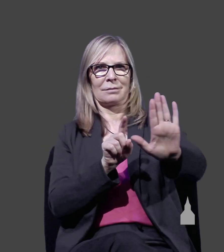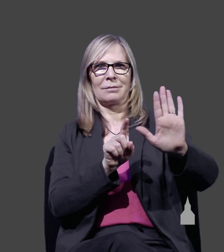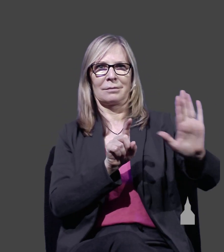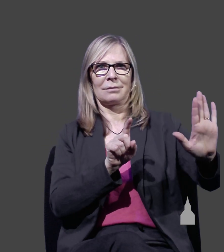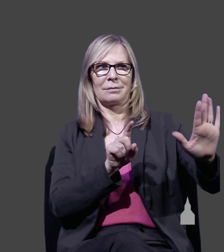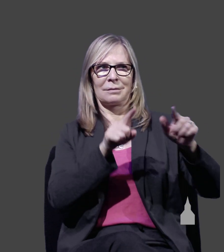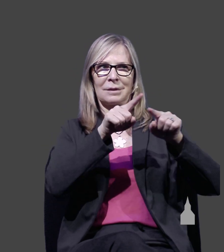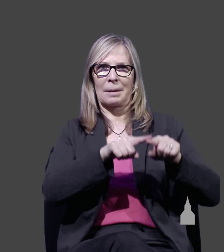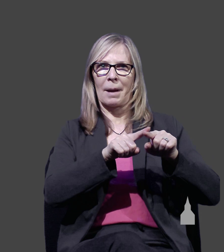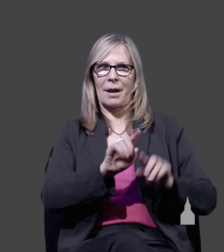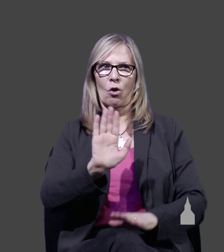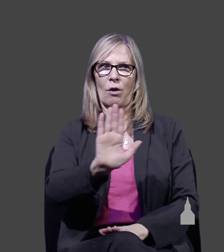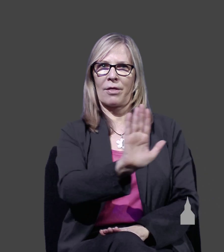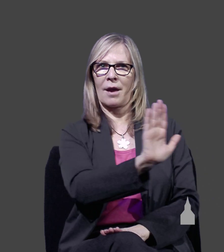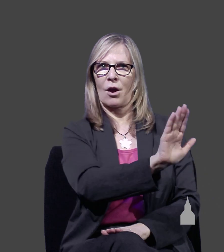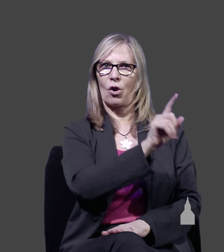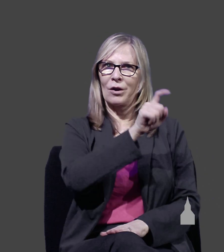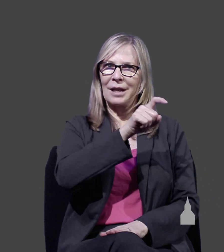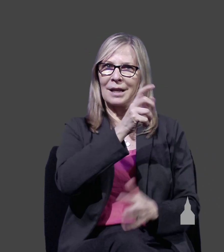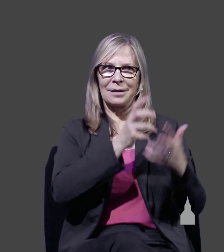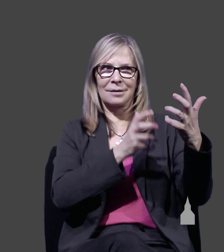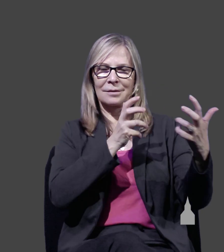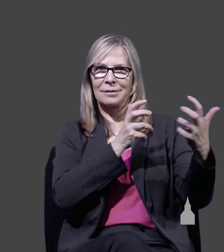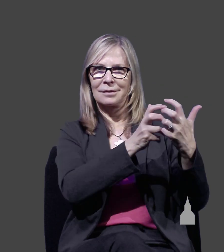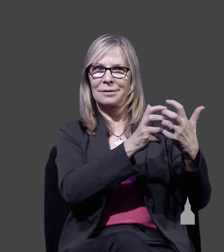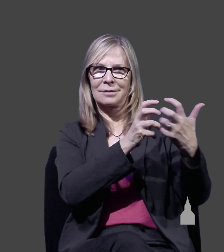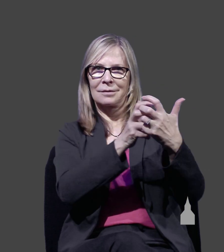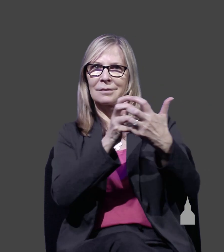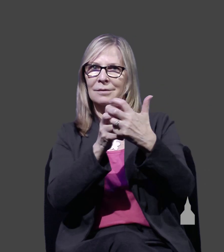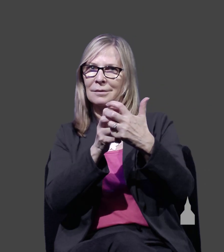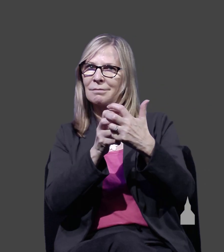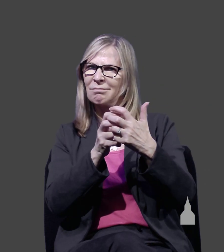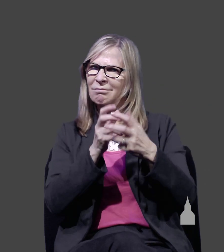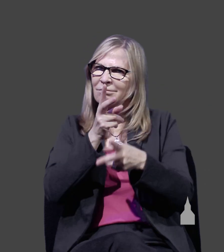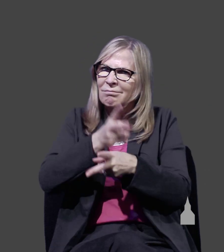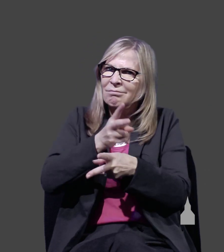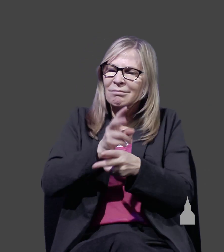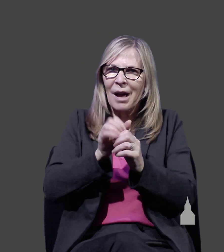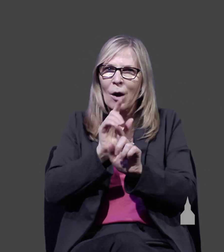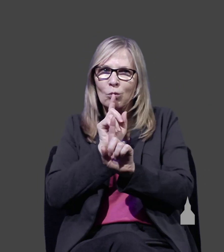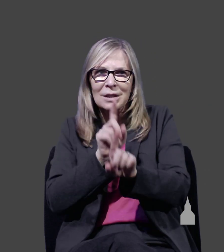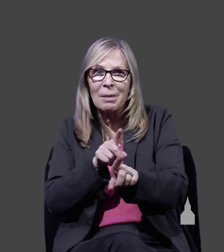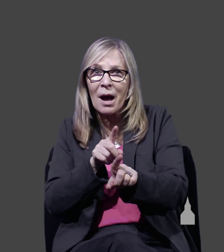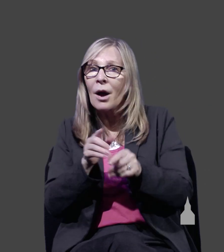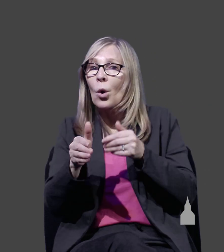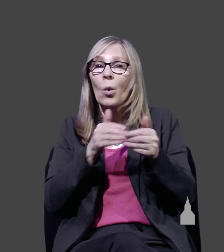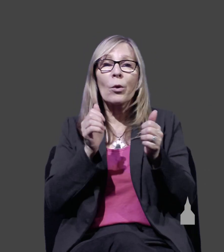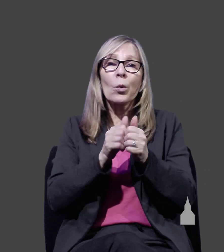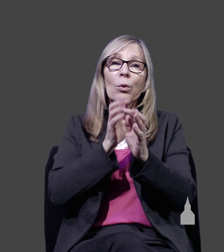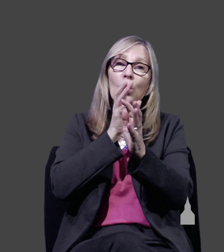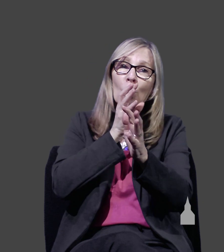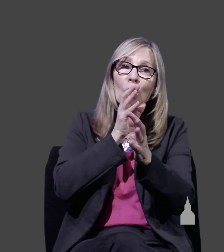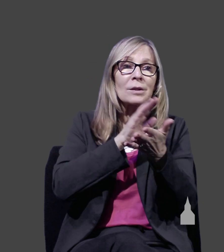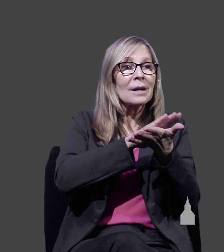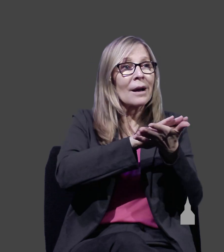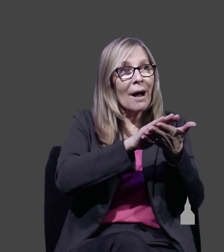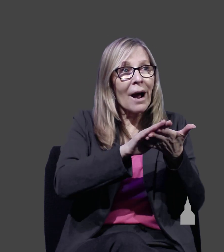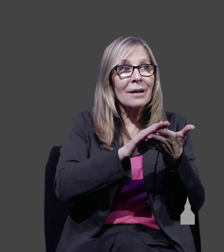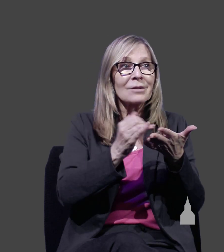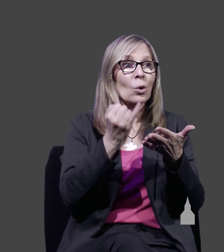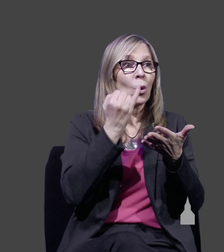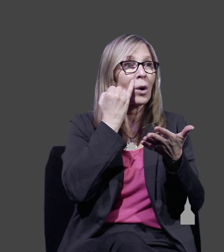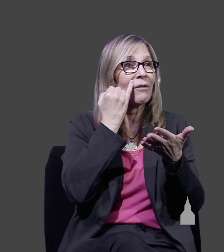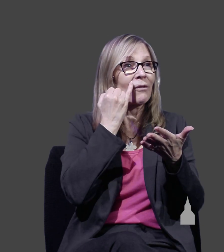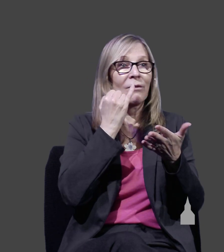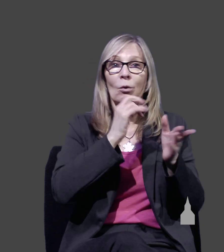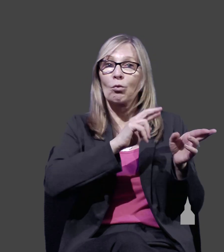needs. And we'll be more guarded in how we respond, whether it's just with words of kindness or whether the door is